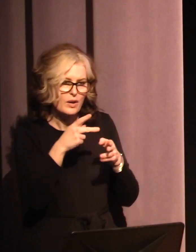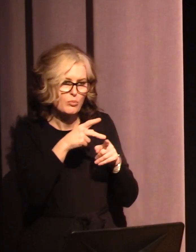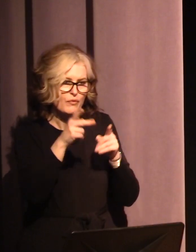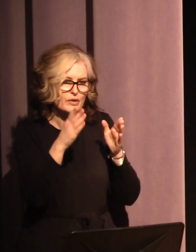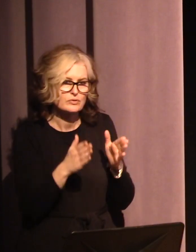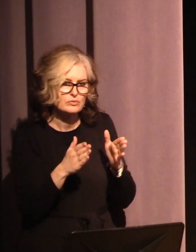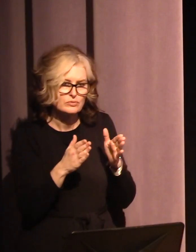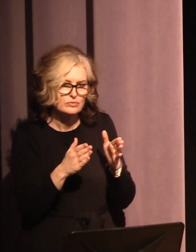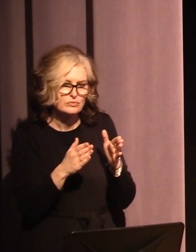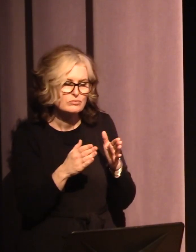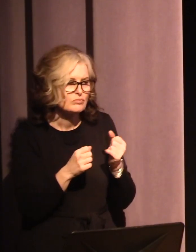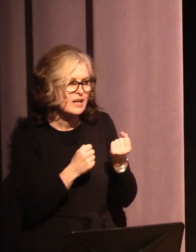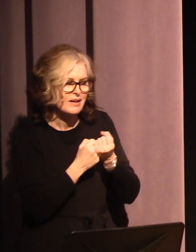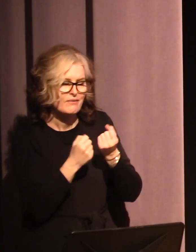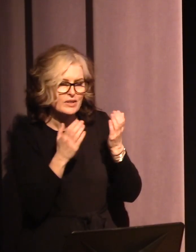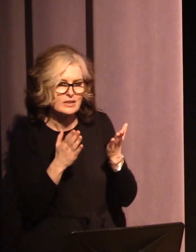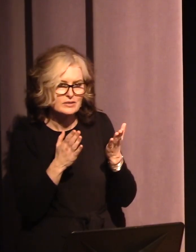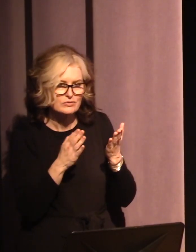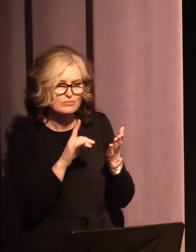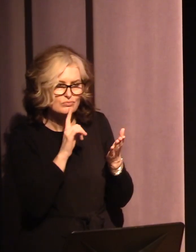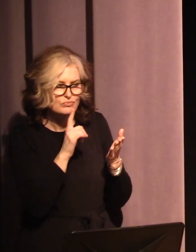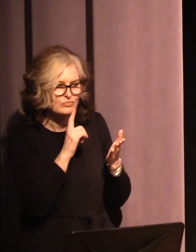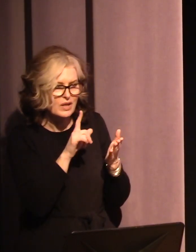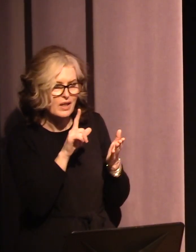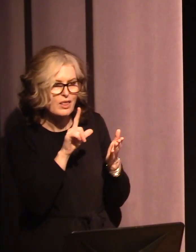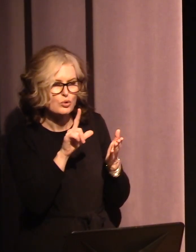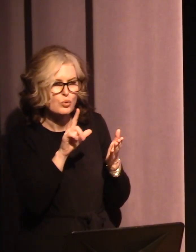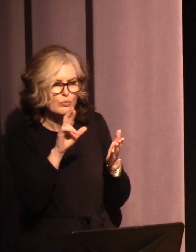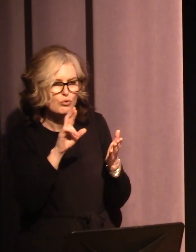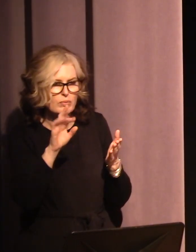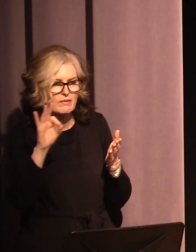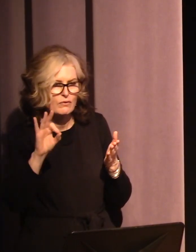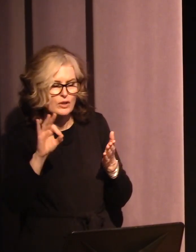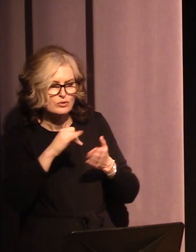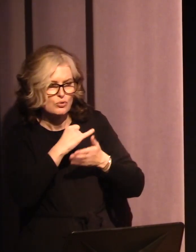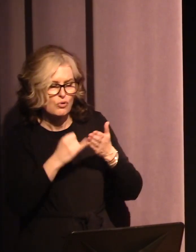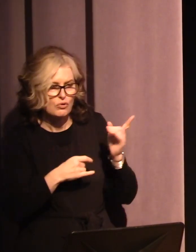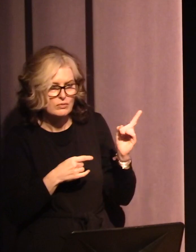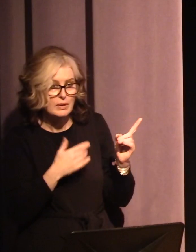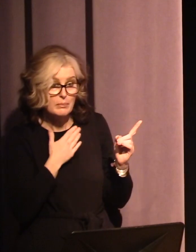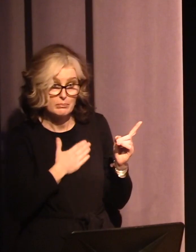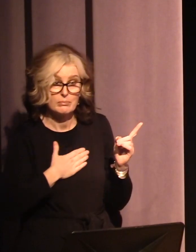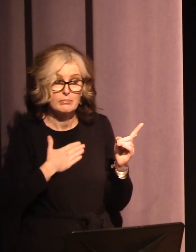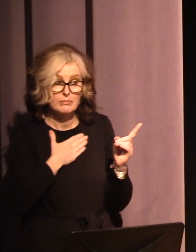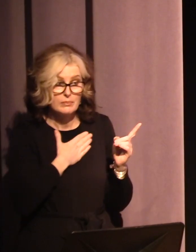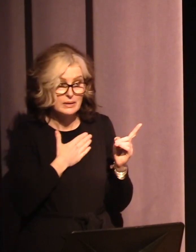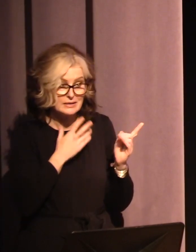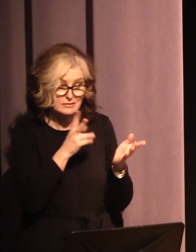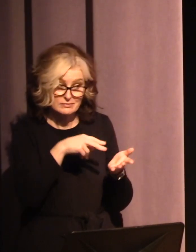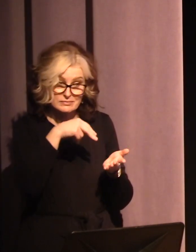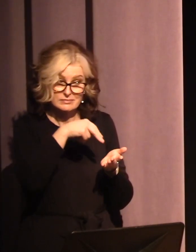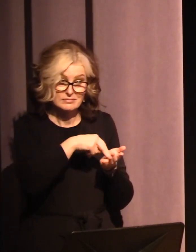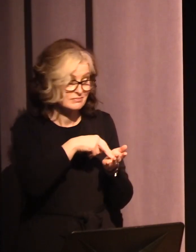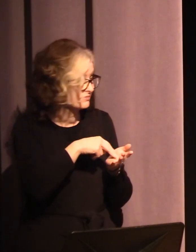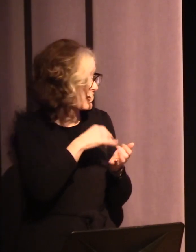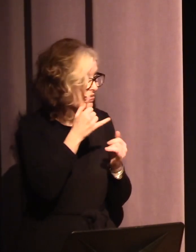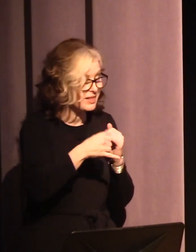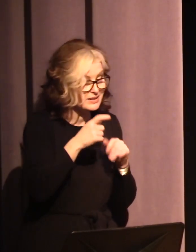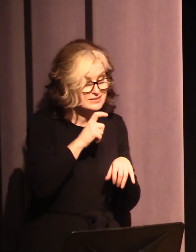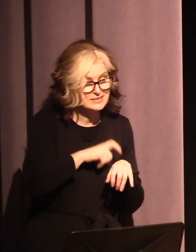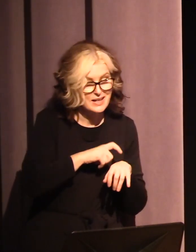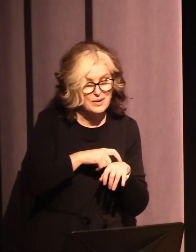advocates immortalized by LaToya Ruby Frazier in the artwork. Please rise. Last time we